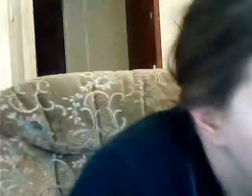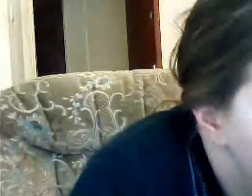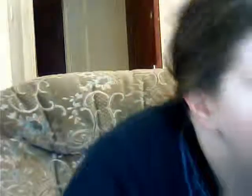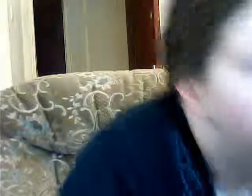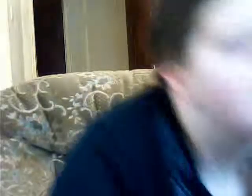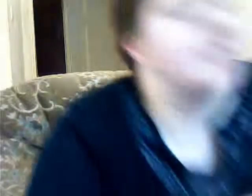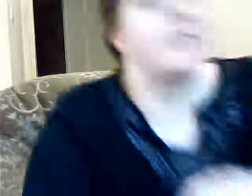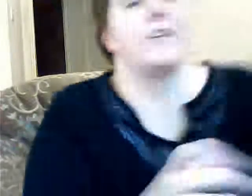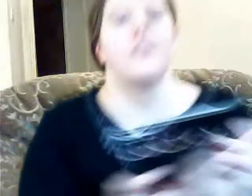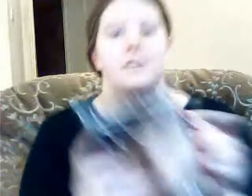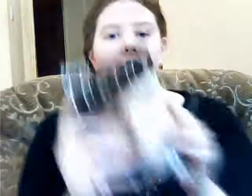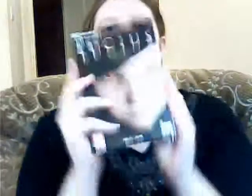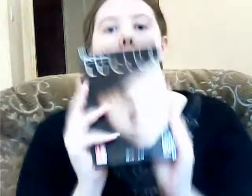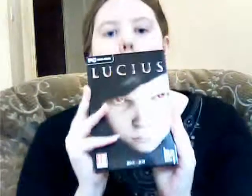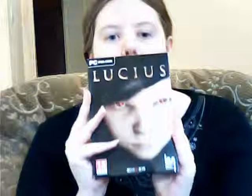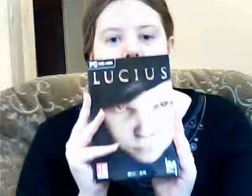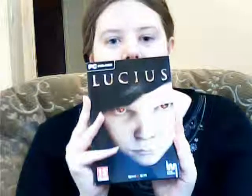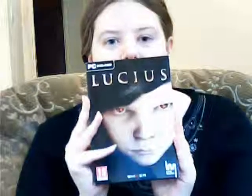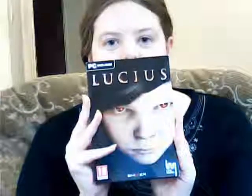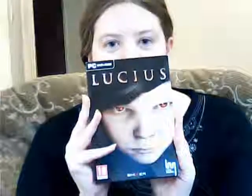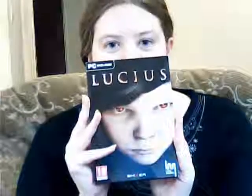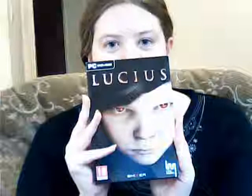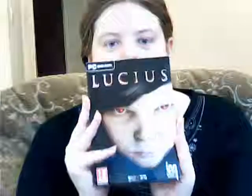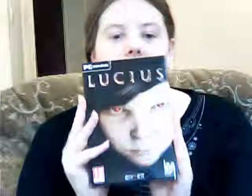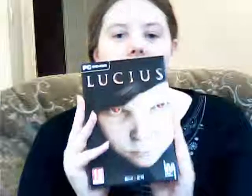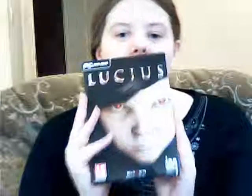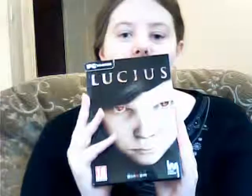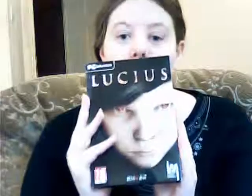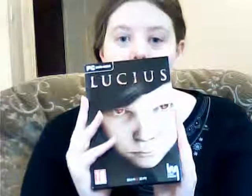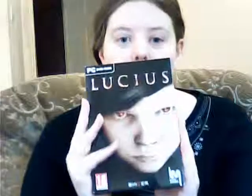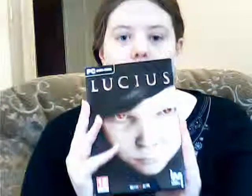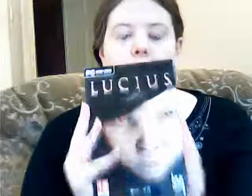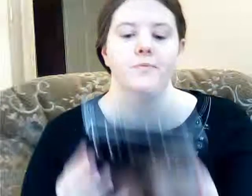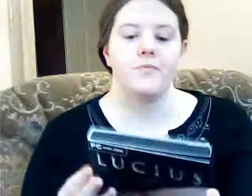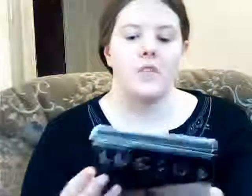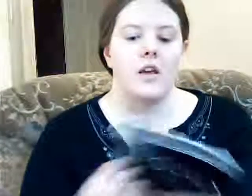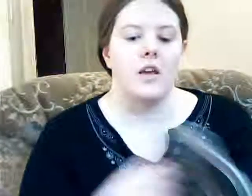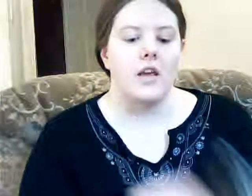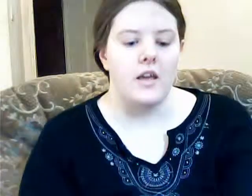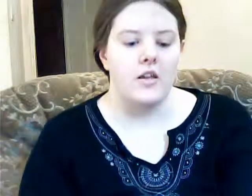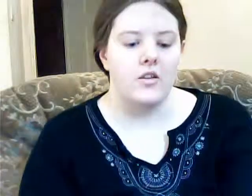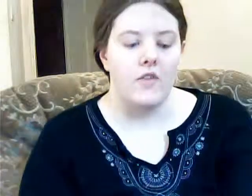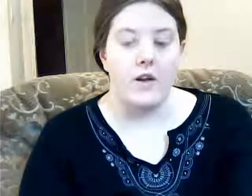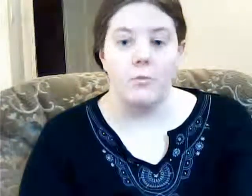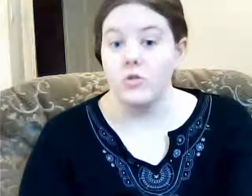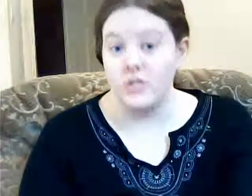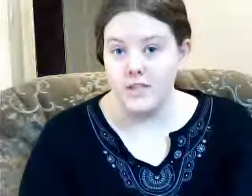lucius now this game is awesome it's available on steam